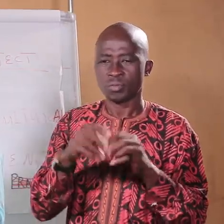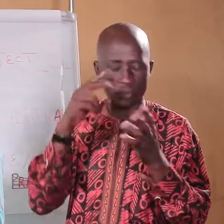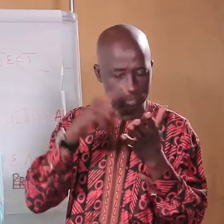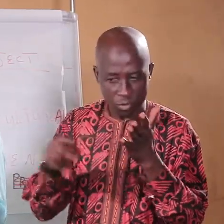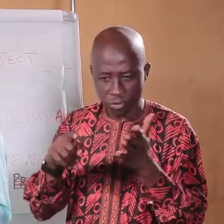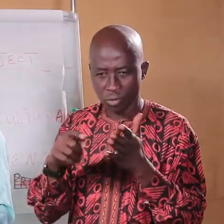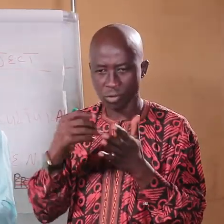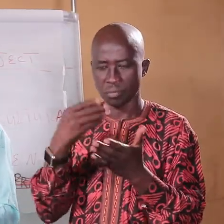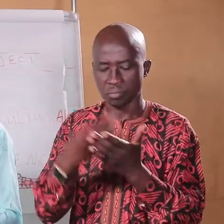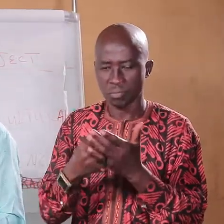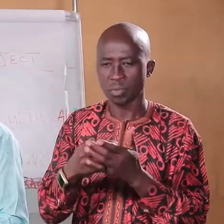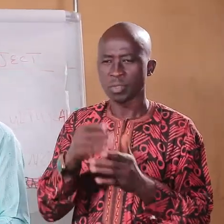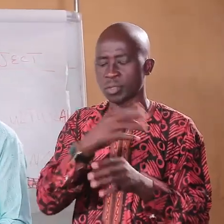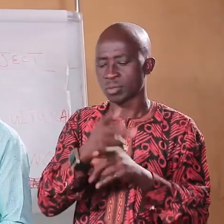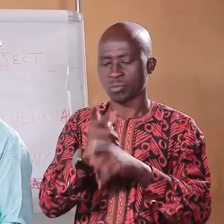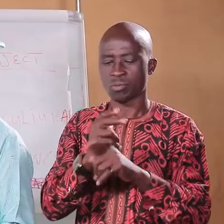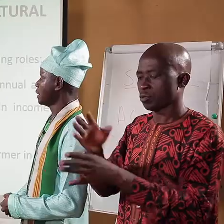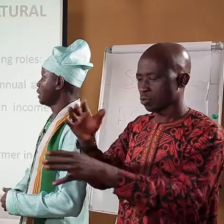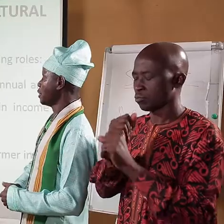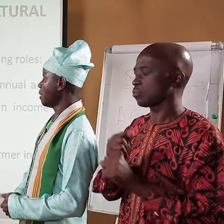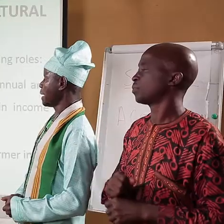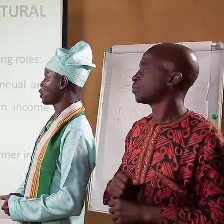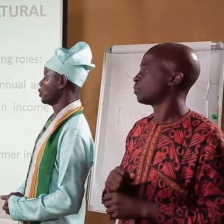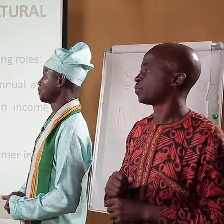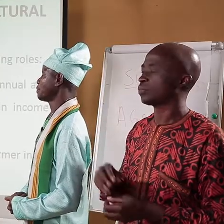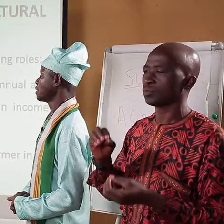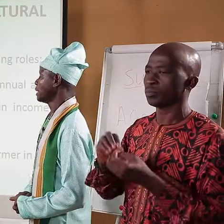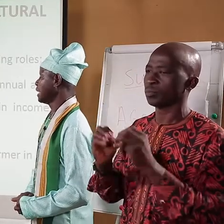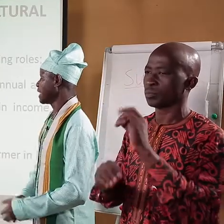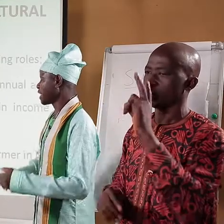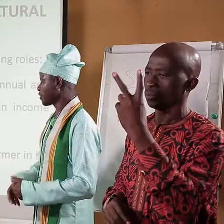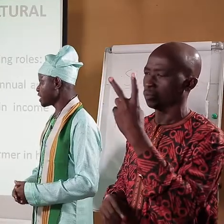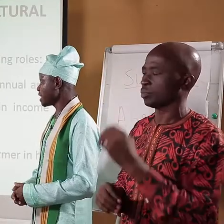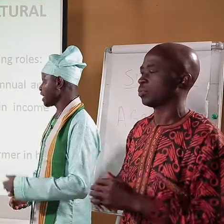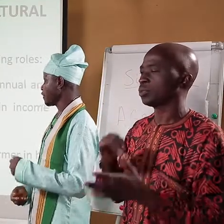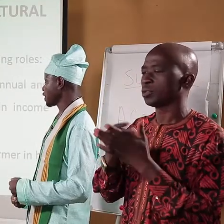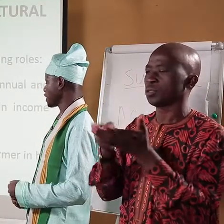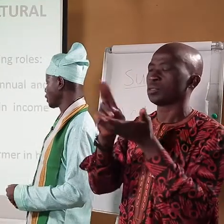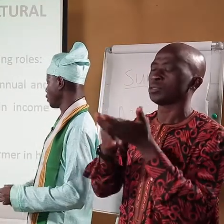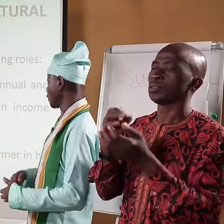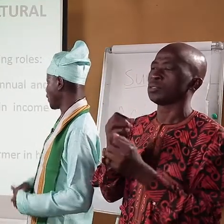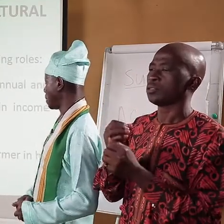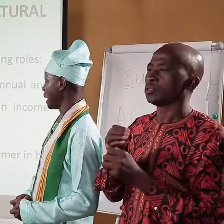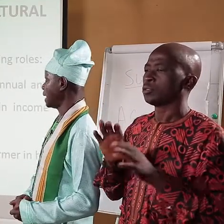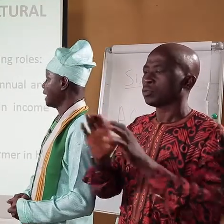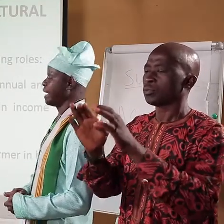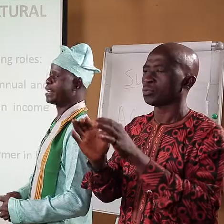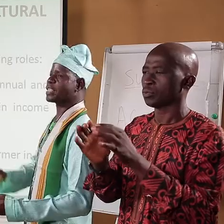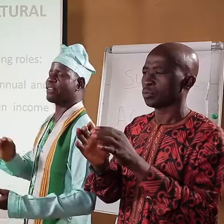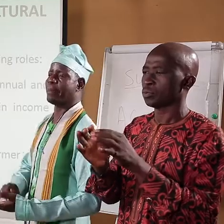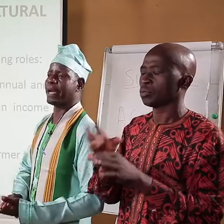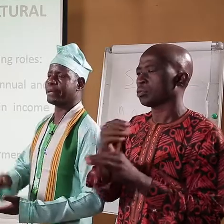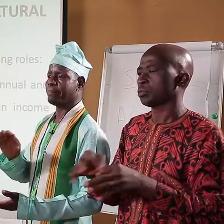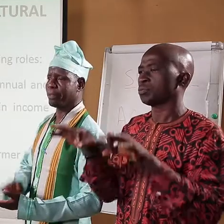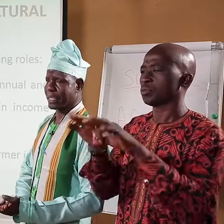the loan he is obtaining. Number 2, it increases the efficiency of the farmer in